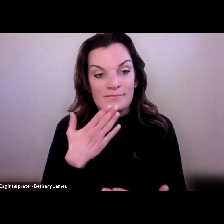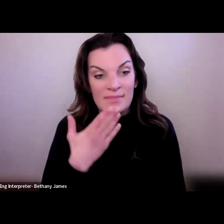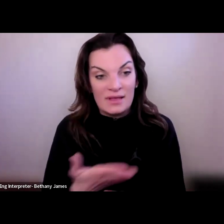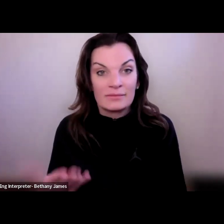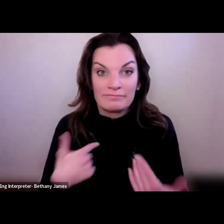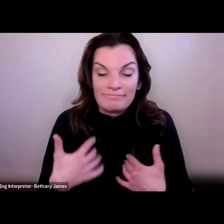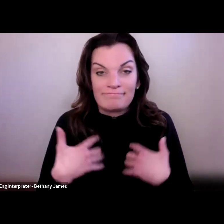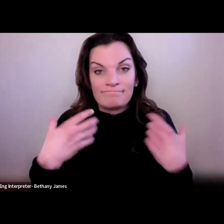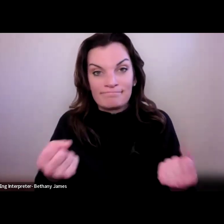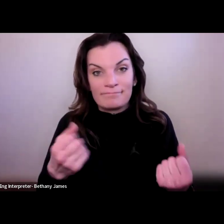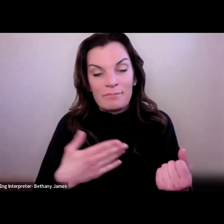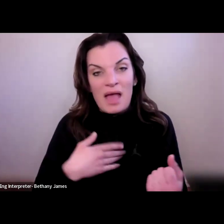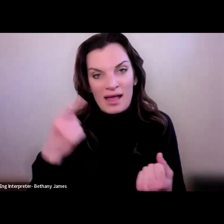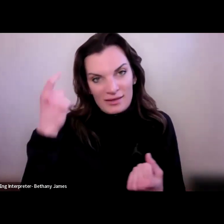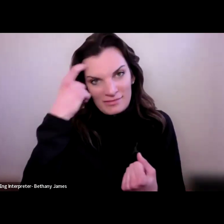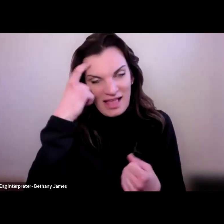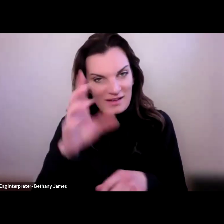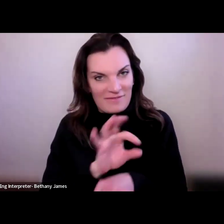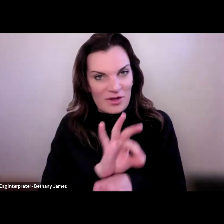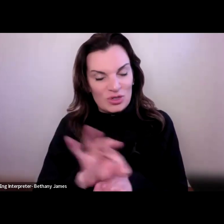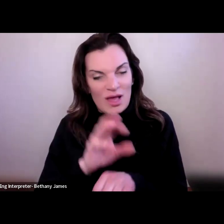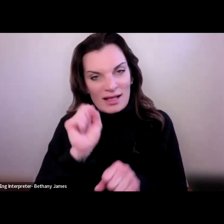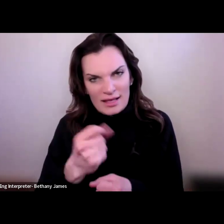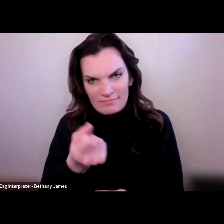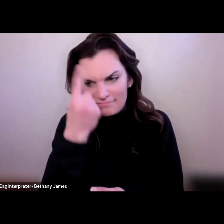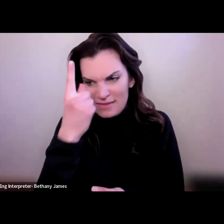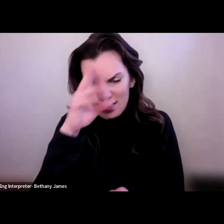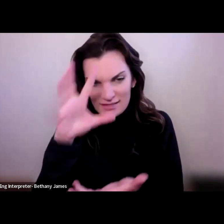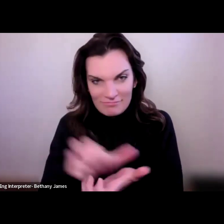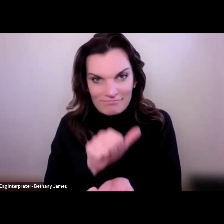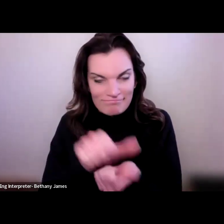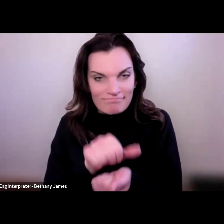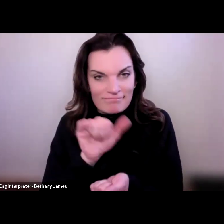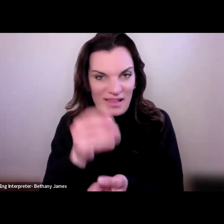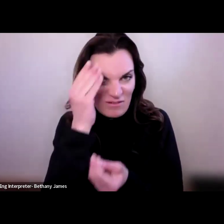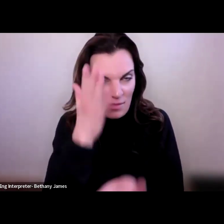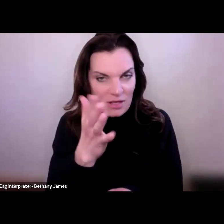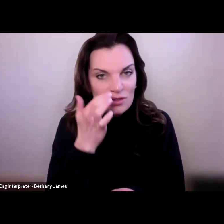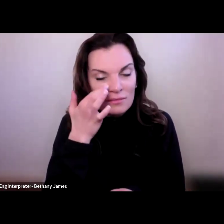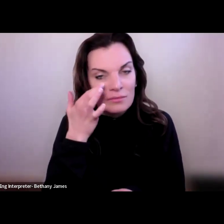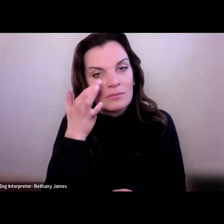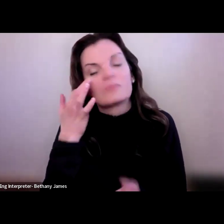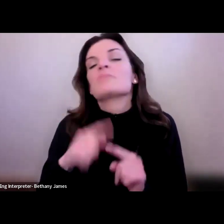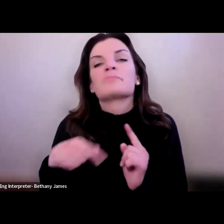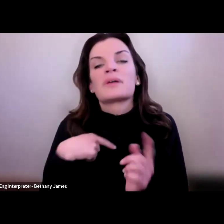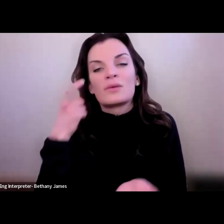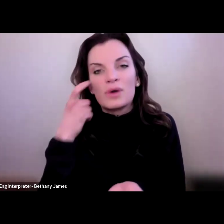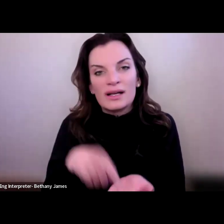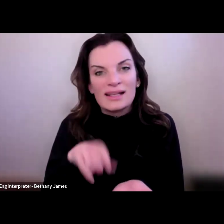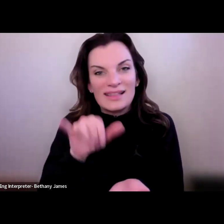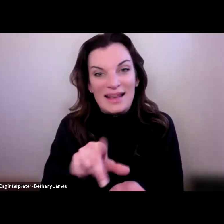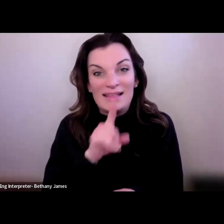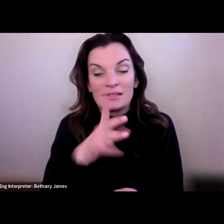cognitive function to be able to understand and digest and put some of this information together. But I realize that that is such